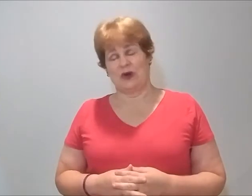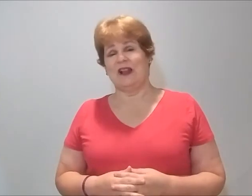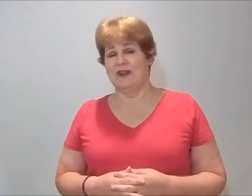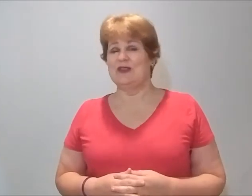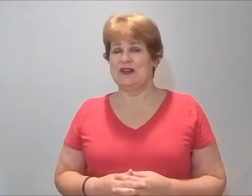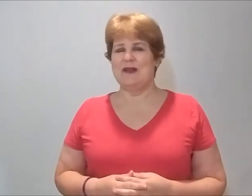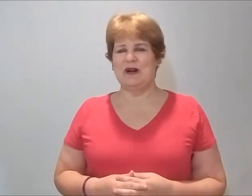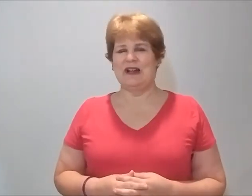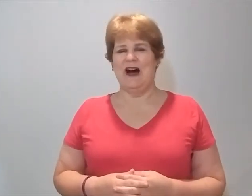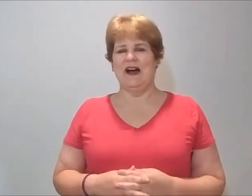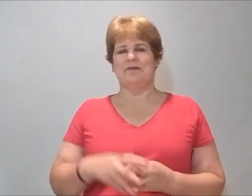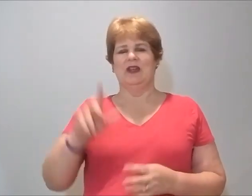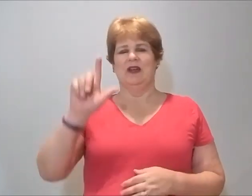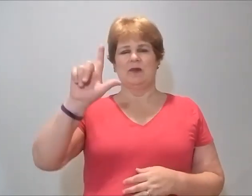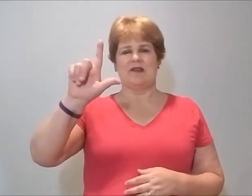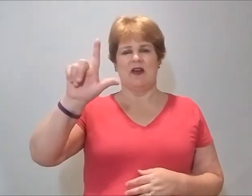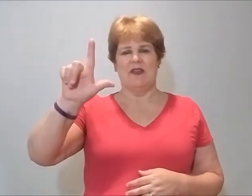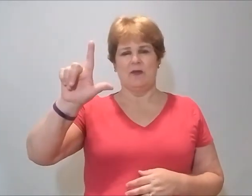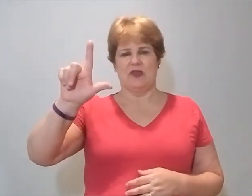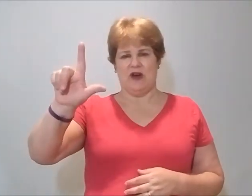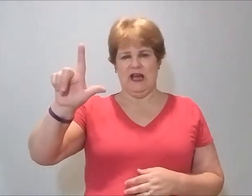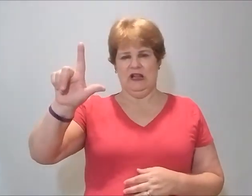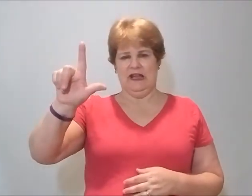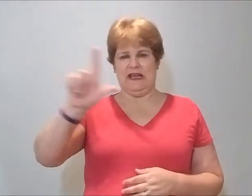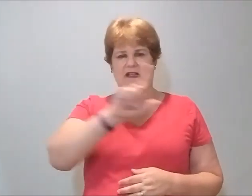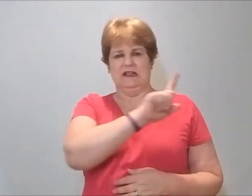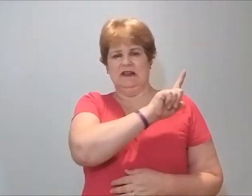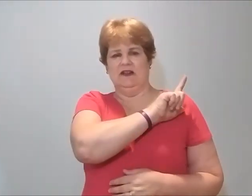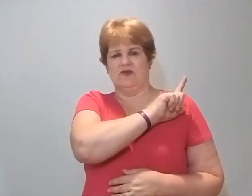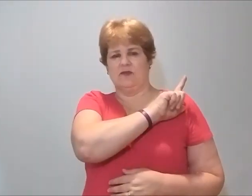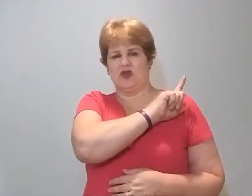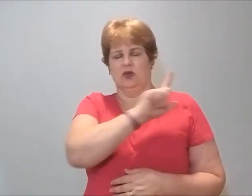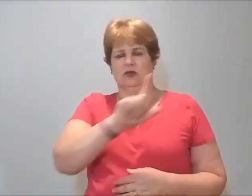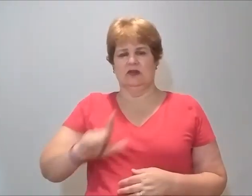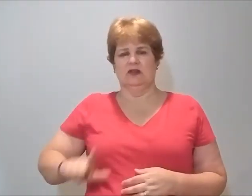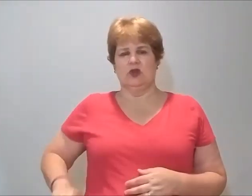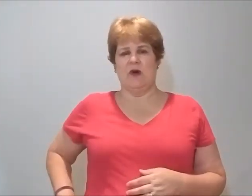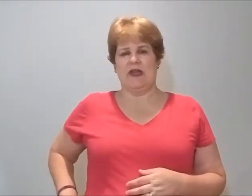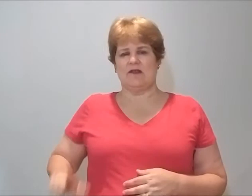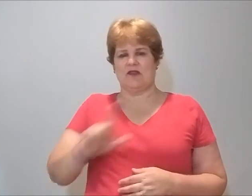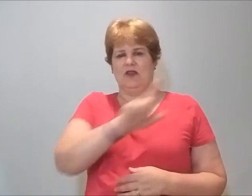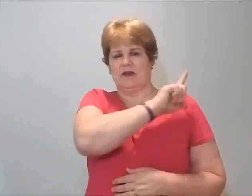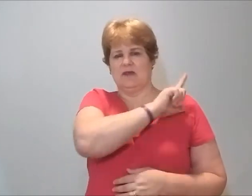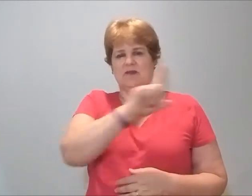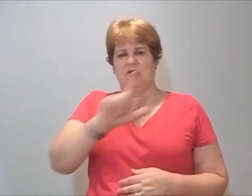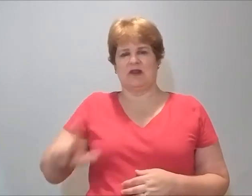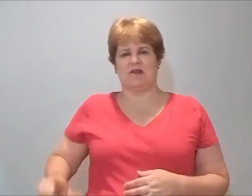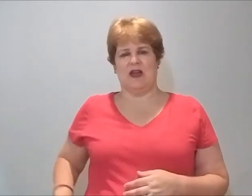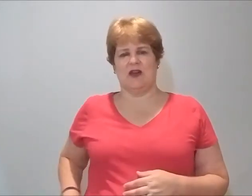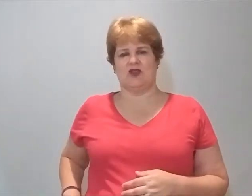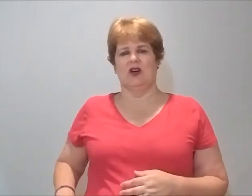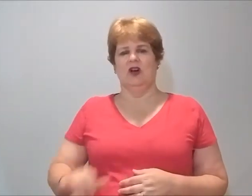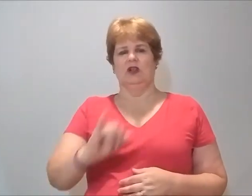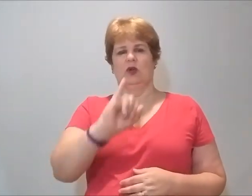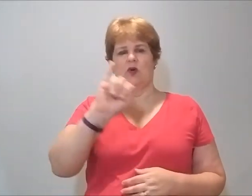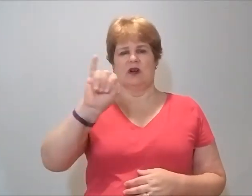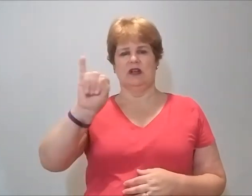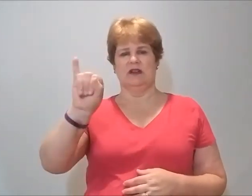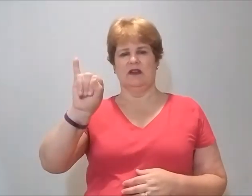lift your name on high. And we sign that with our L hand from shoulder to waist, like a Miss America sash. Lord, and this